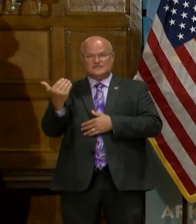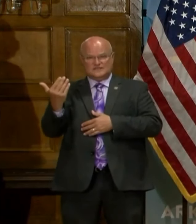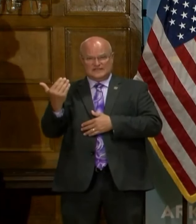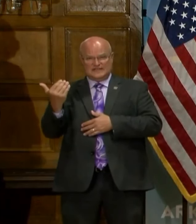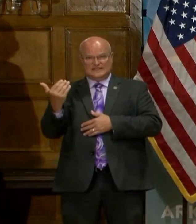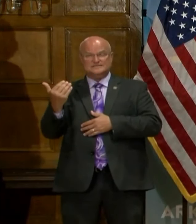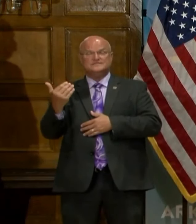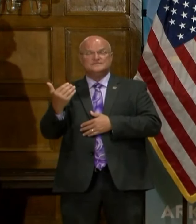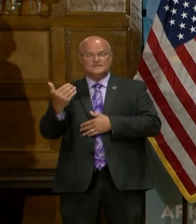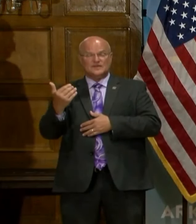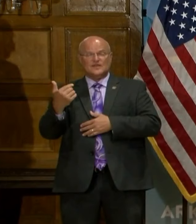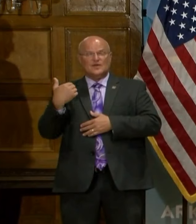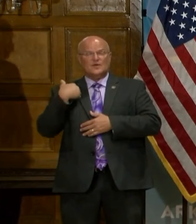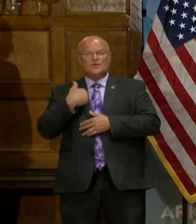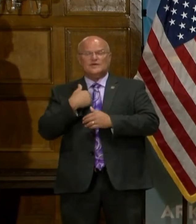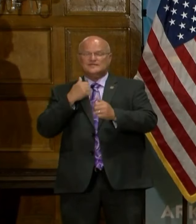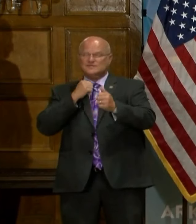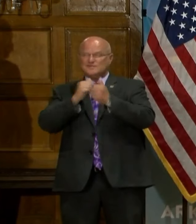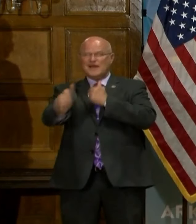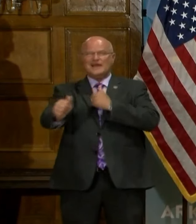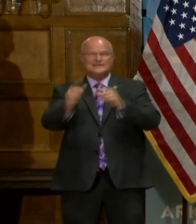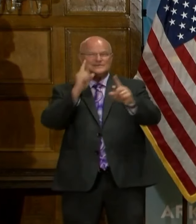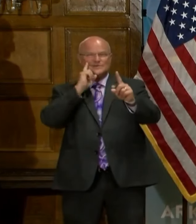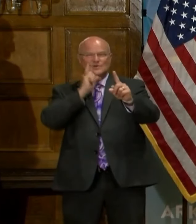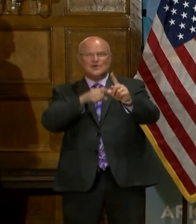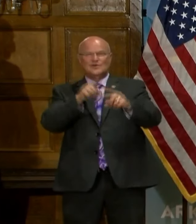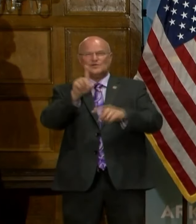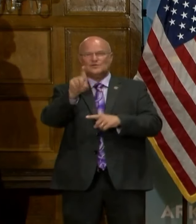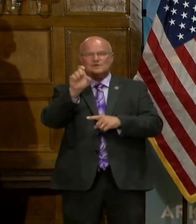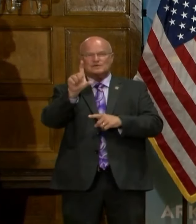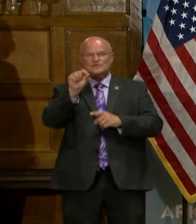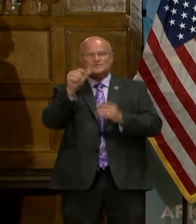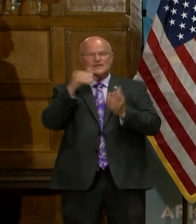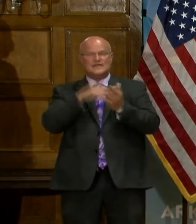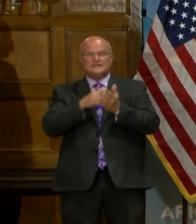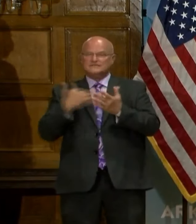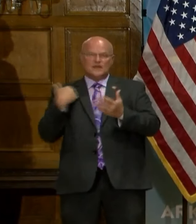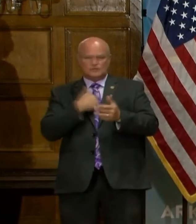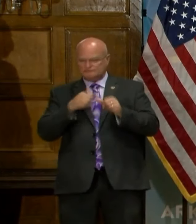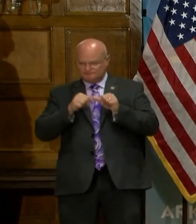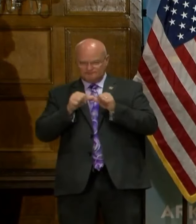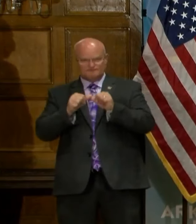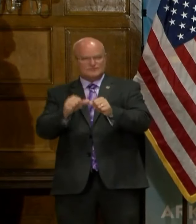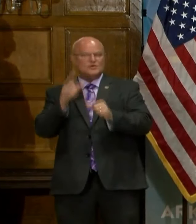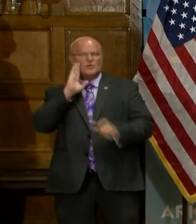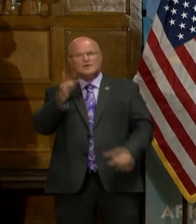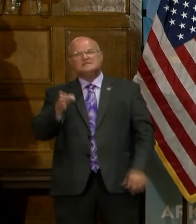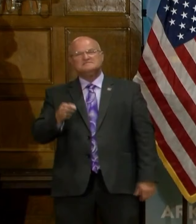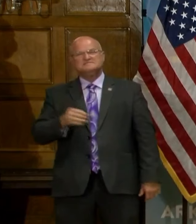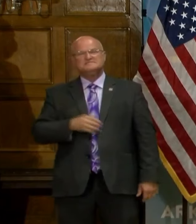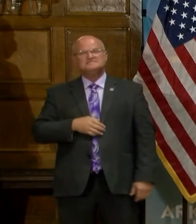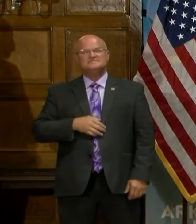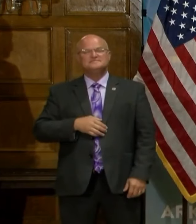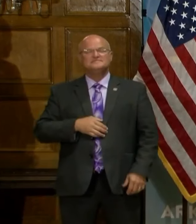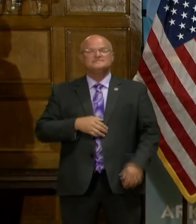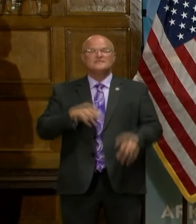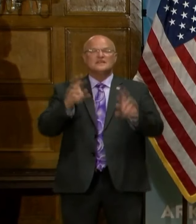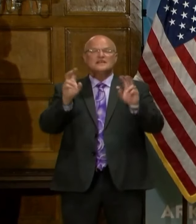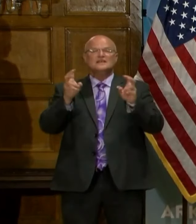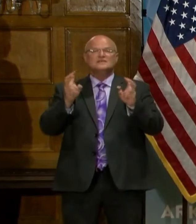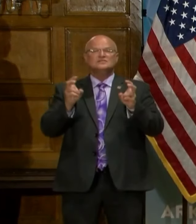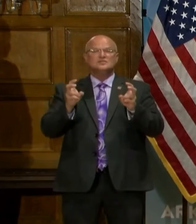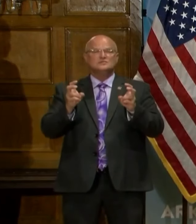141,515. So we have well exceeded our goal for the month, and we'll keep on going. In terms of